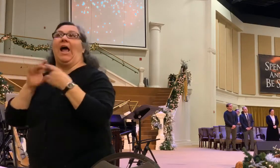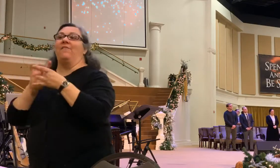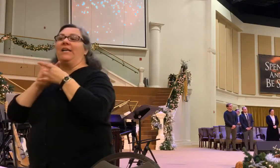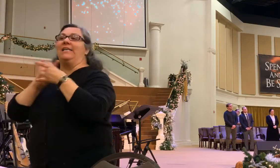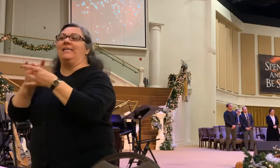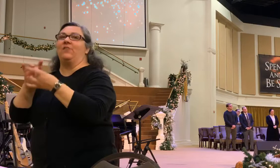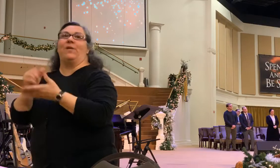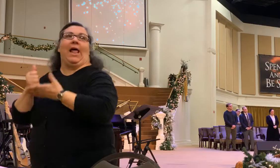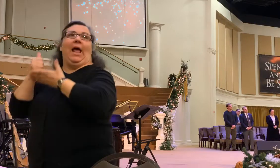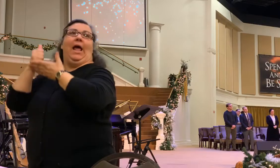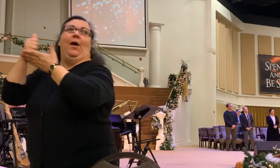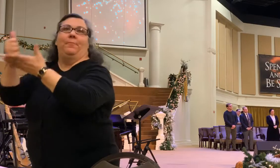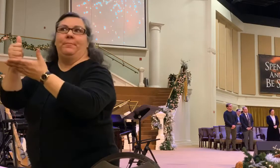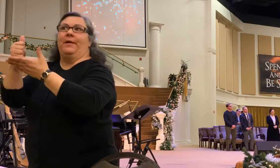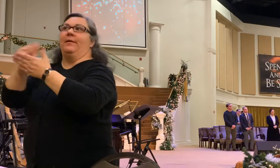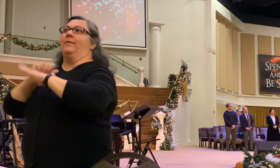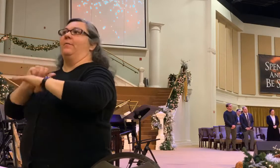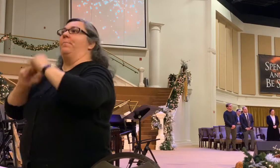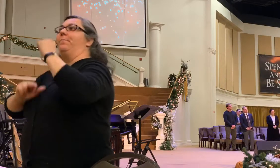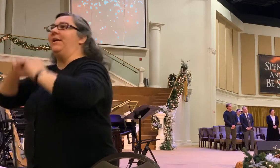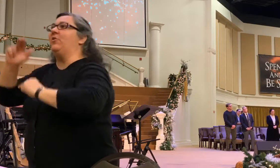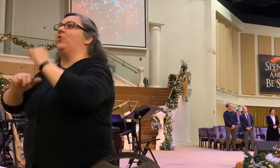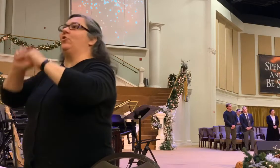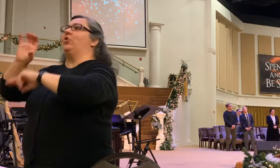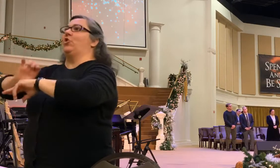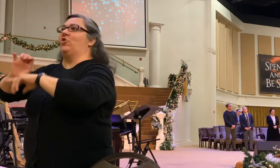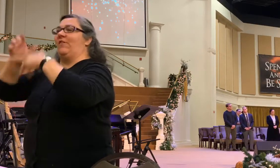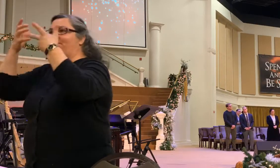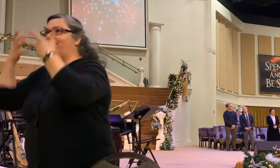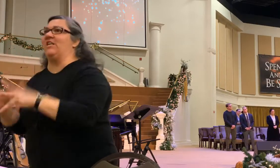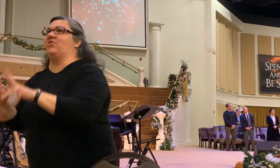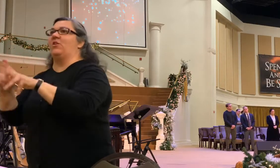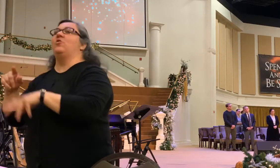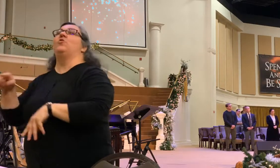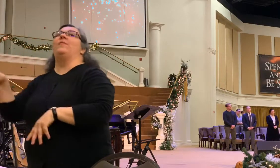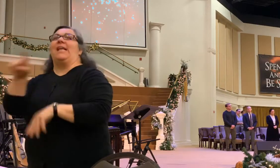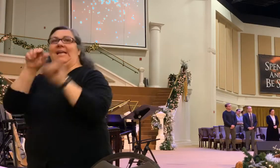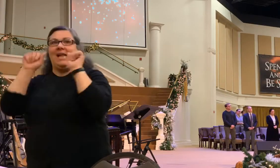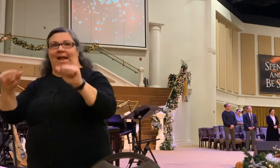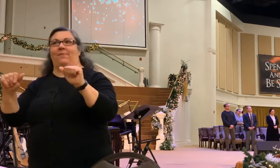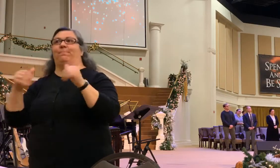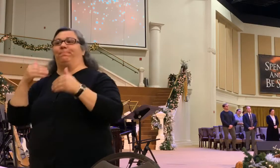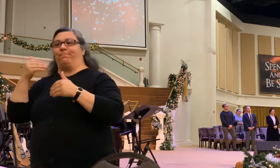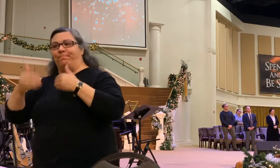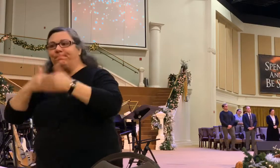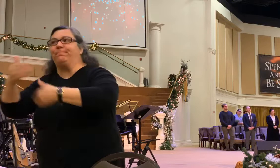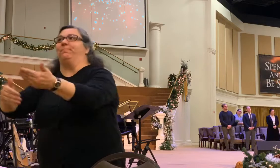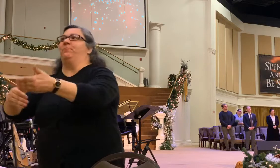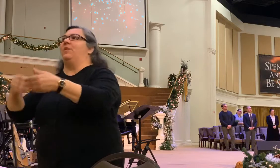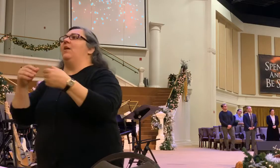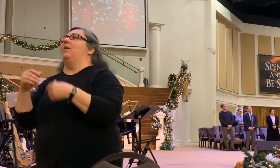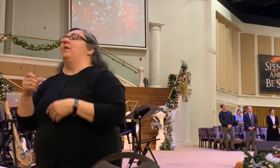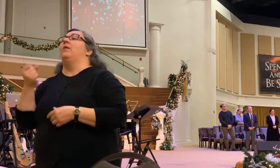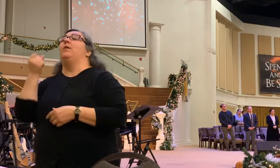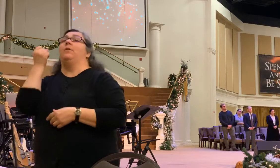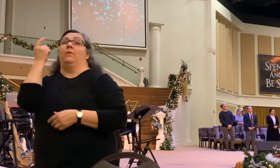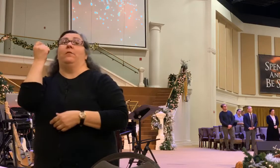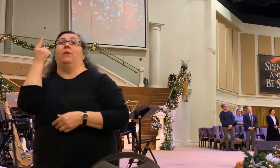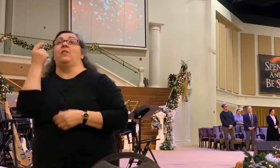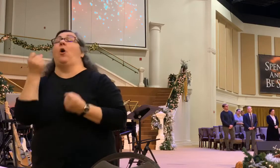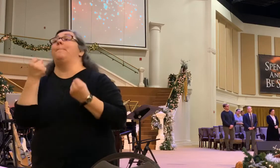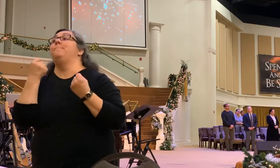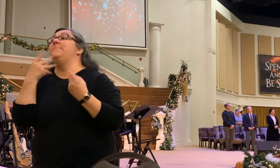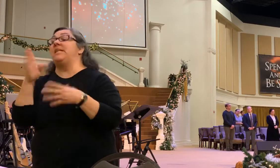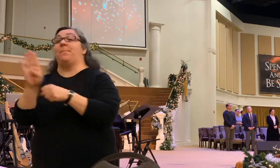helping build that church and get it done so that they can have real. There are many, many, many, many